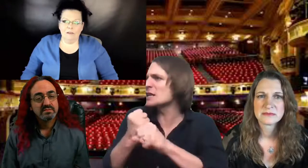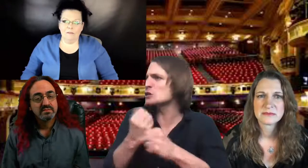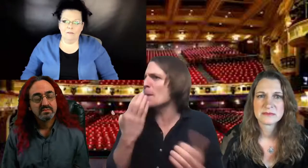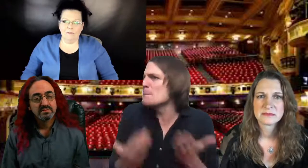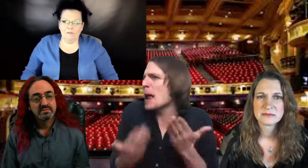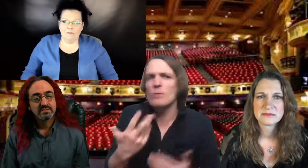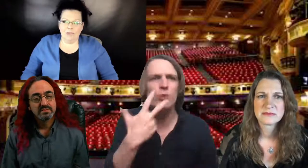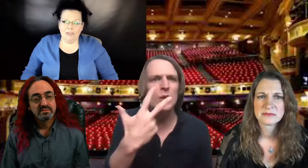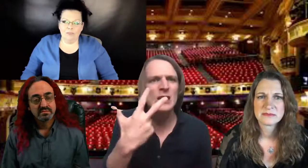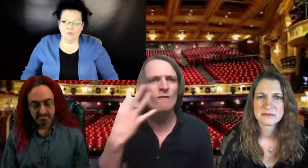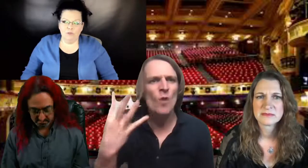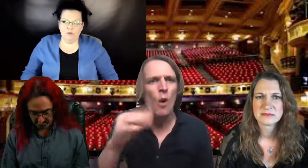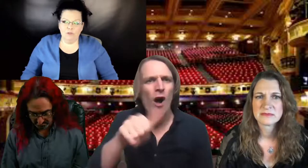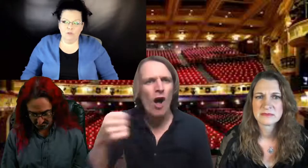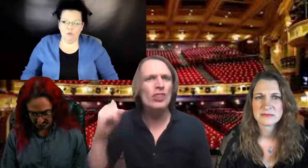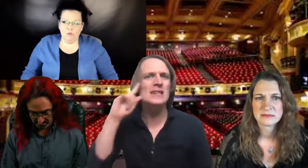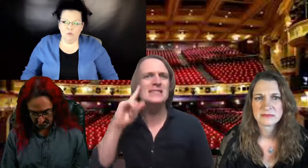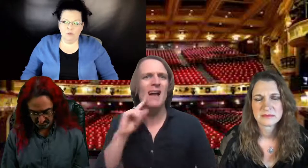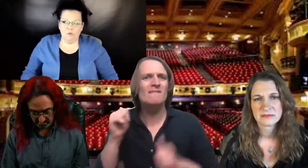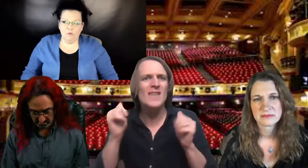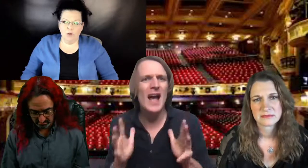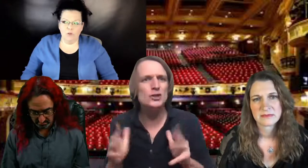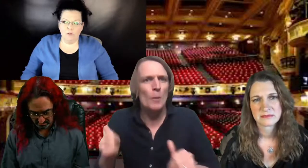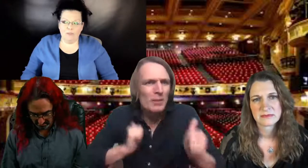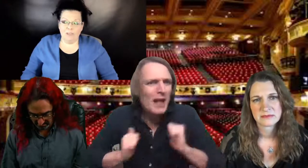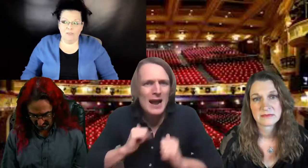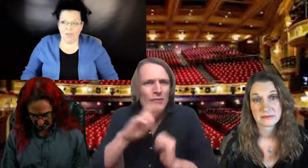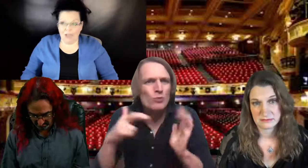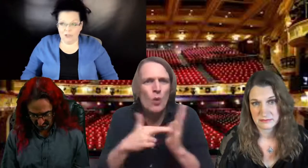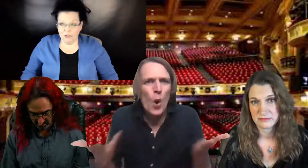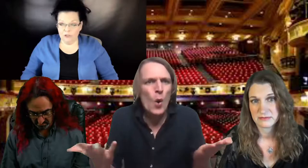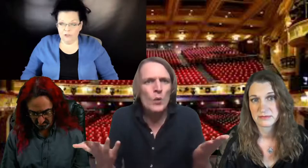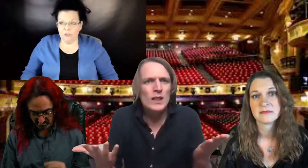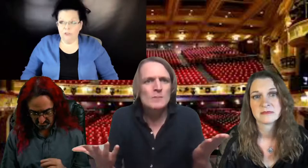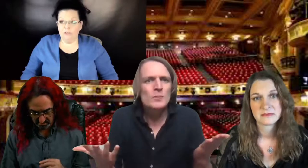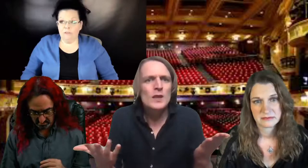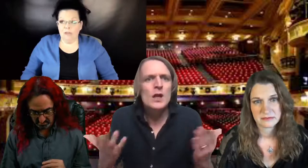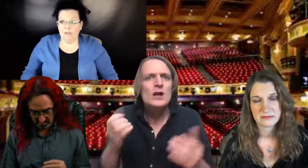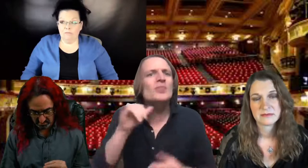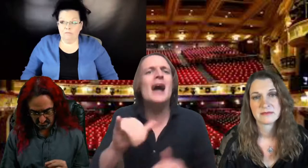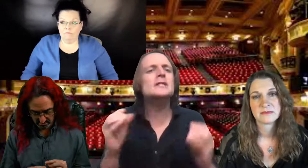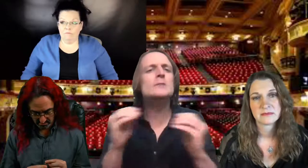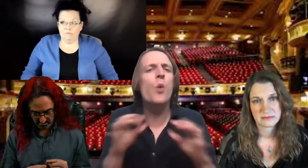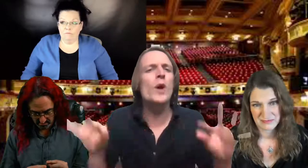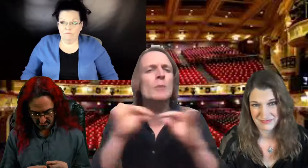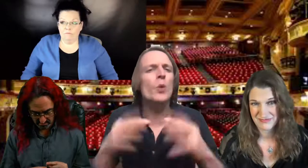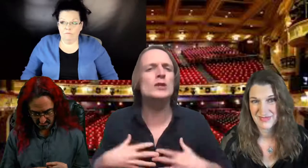think for the last few years, there were three or four other deaf actors that